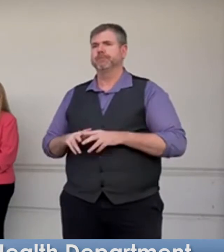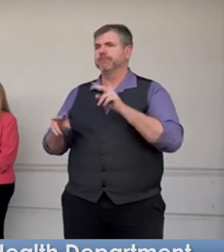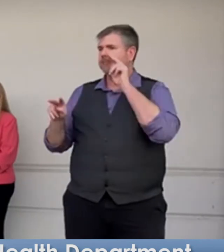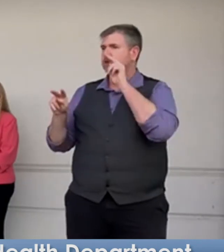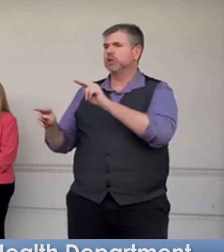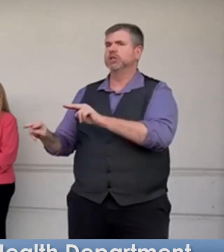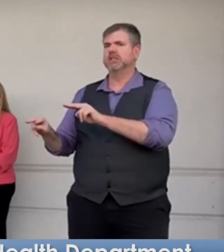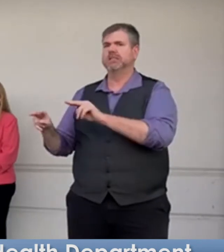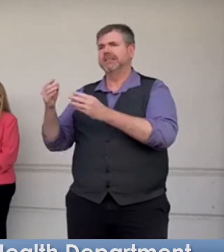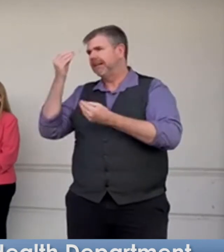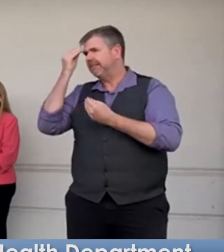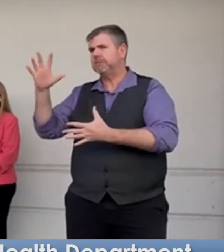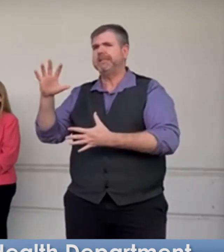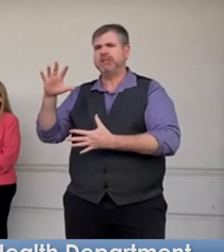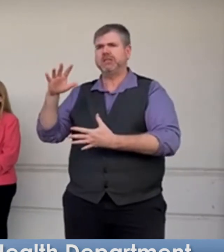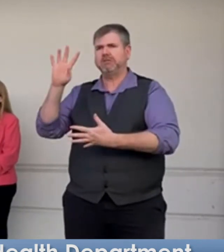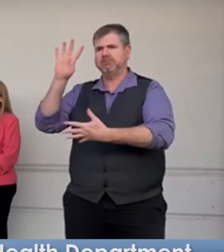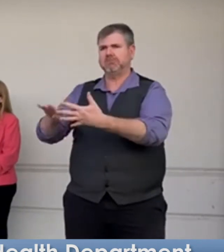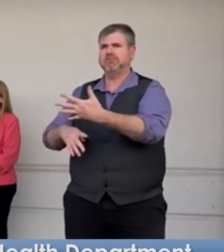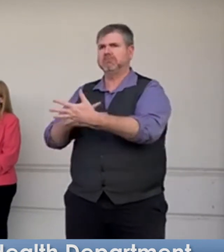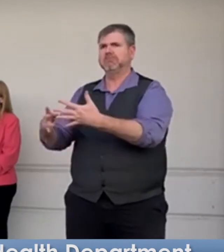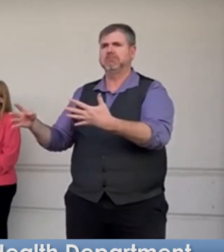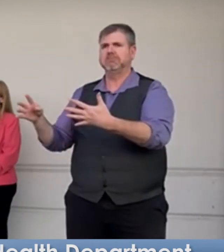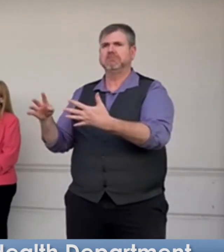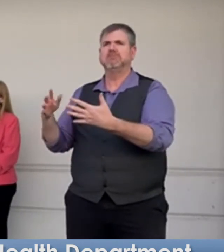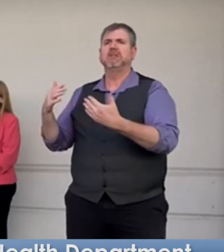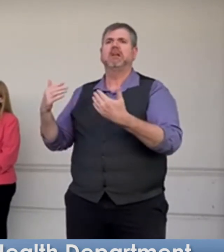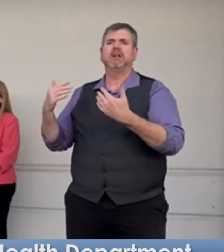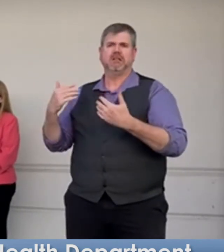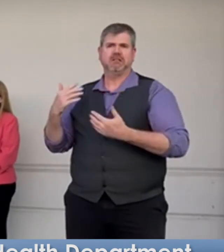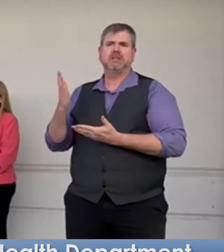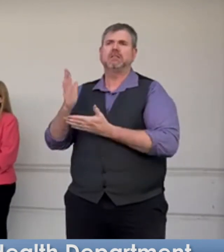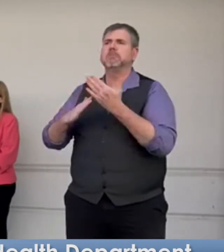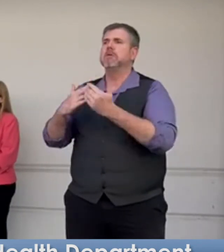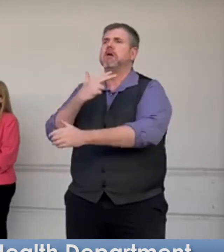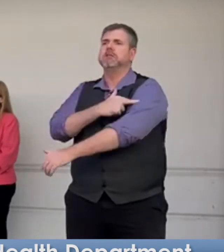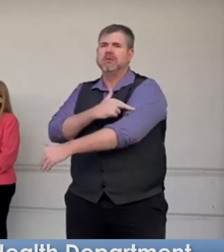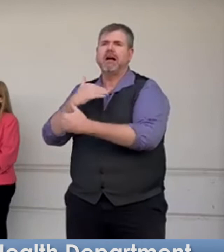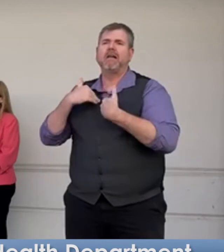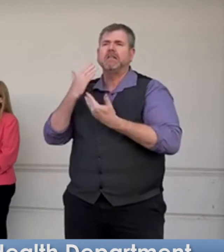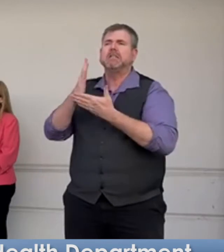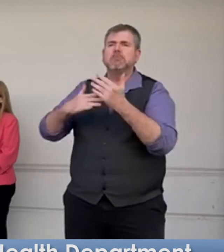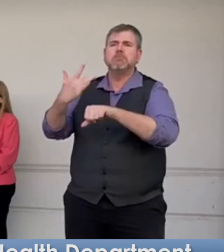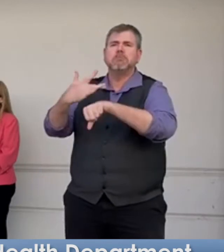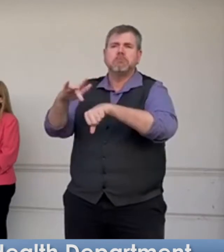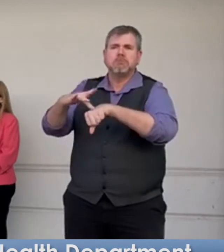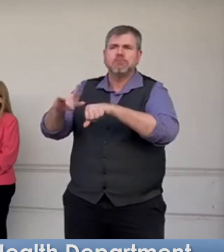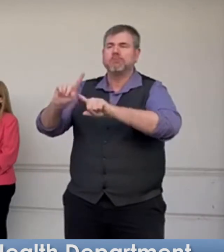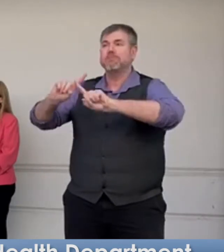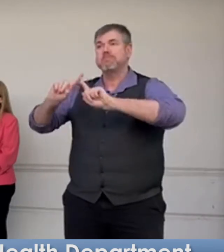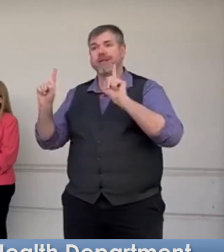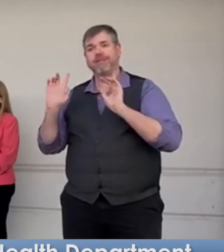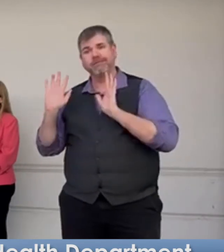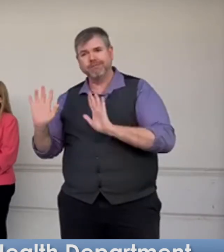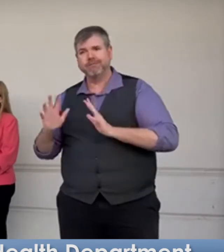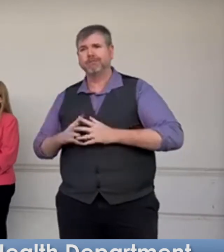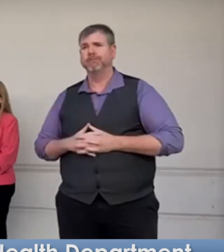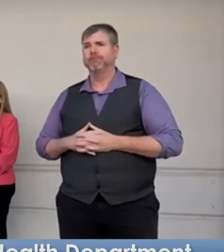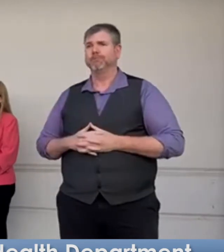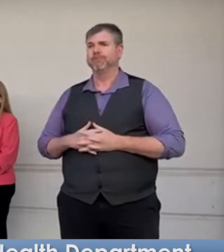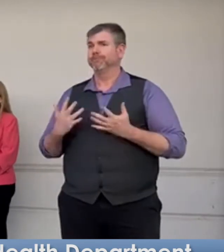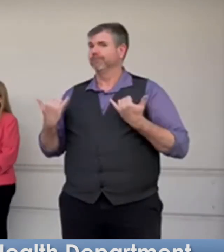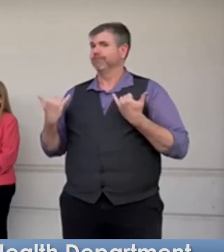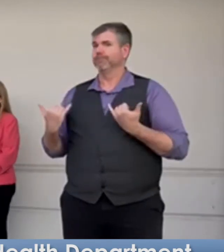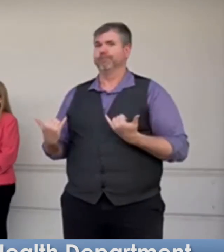hospital capacity. There is currently hospital capacity. I want to highlight a couple of concerns that make now different